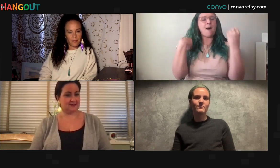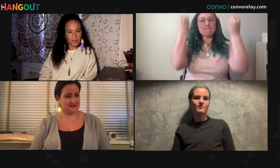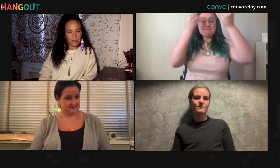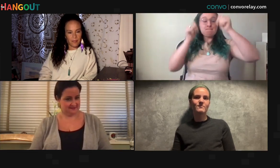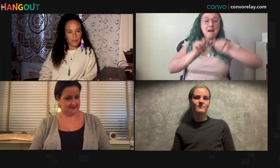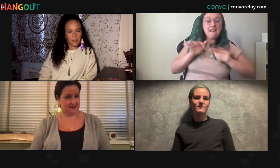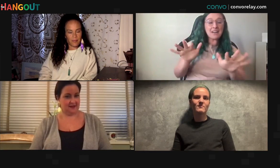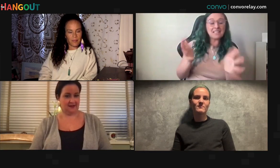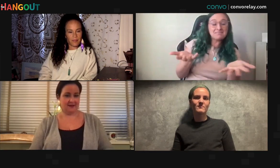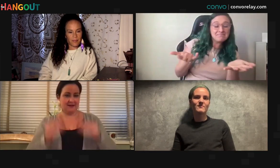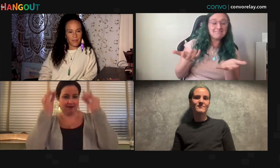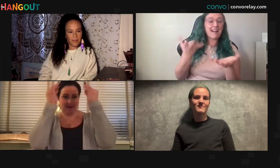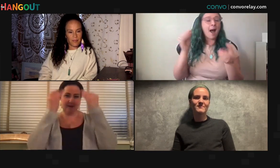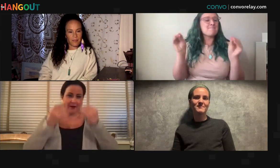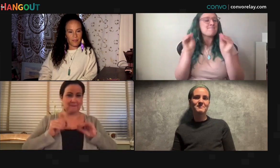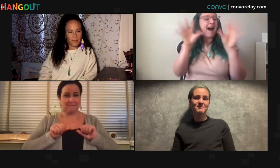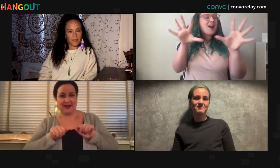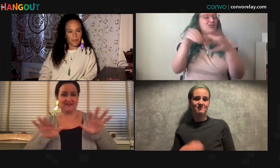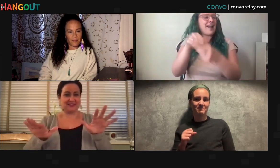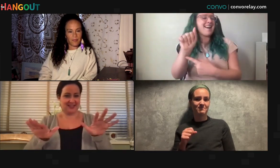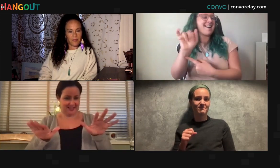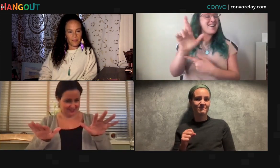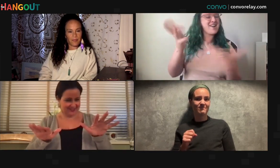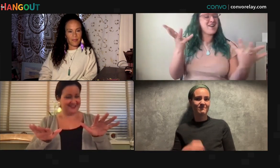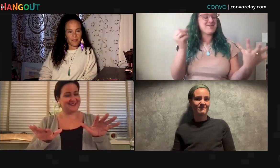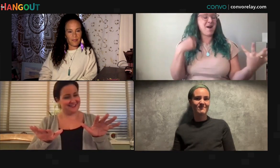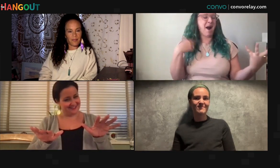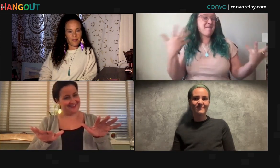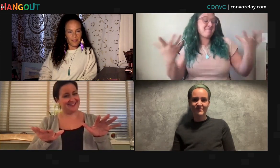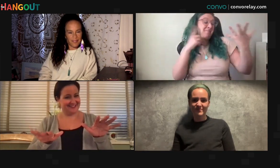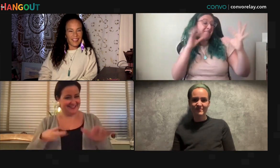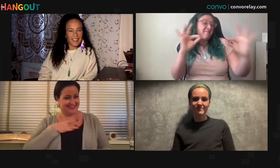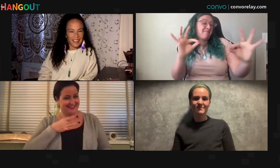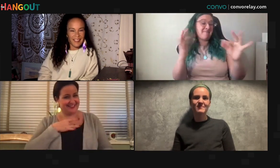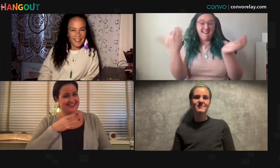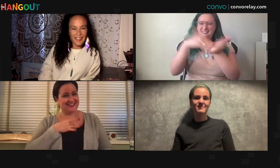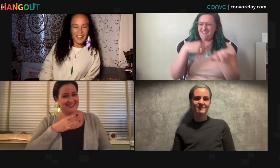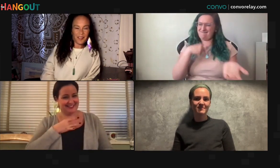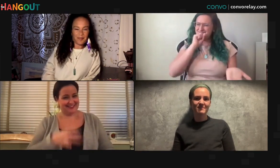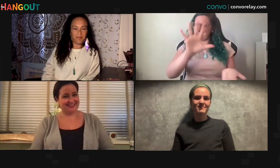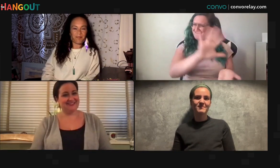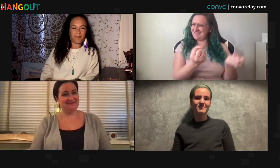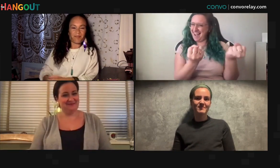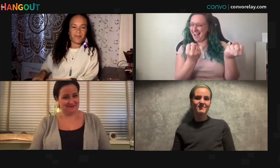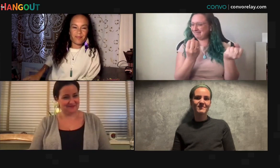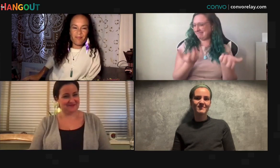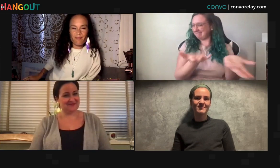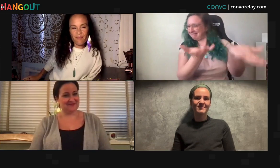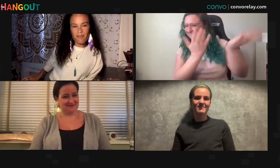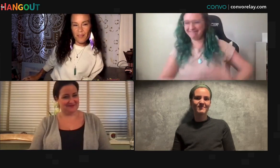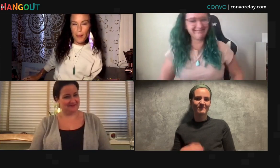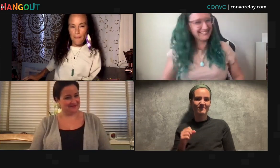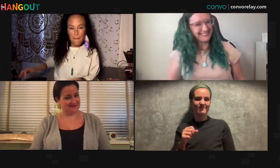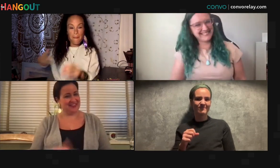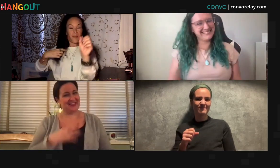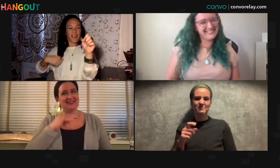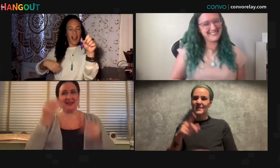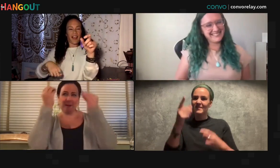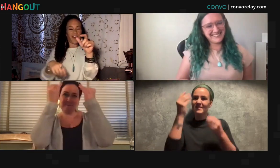knowing that that could be create reality too. So there's like magic in the air when you make that sign. And I love everyone else's signs, so I'll